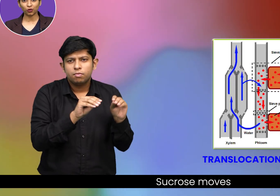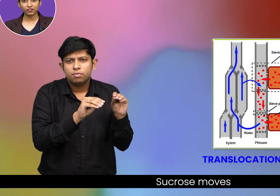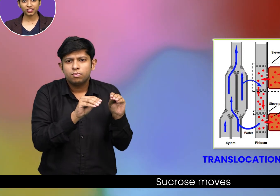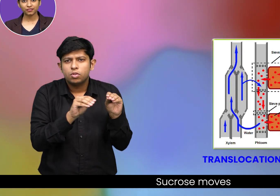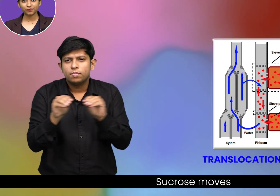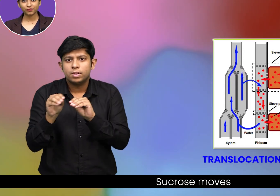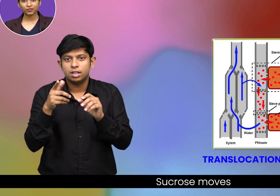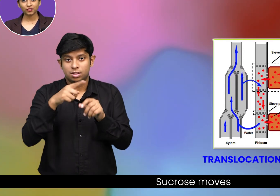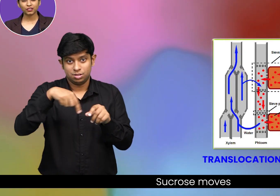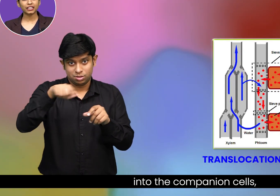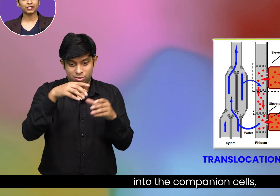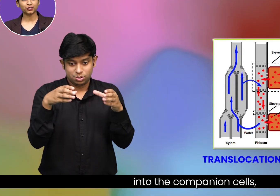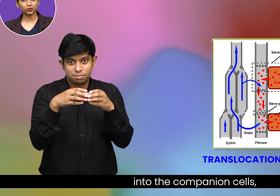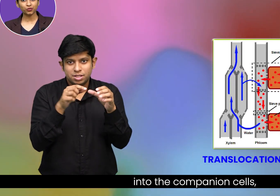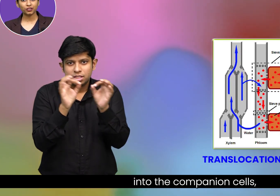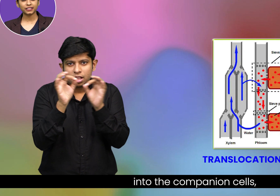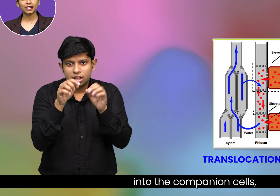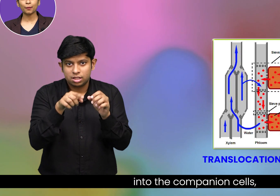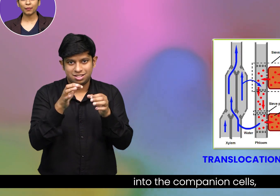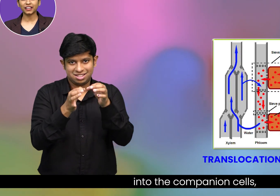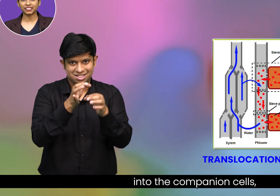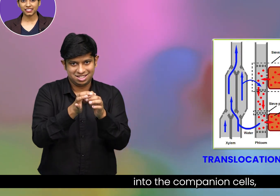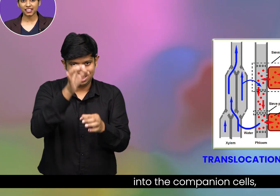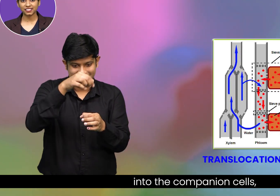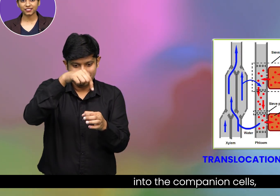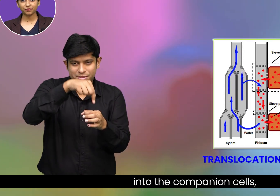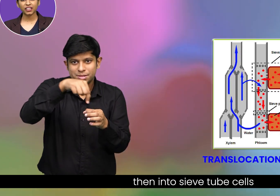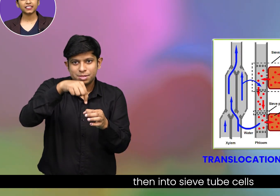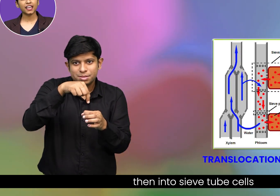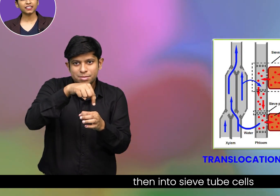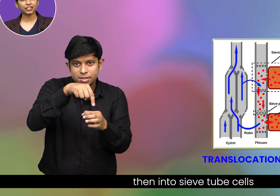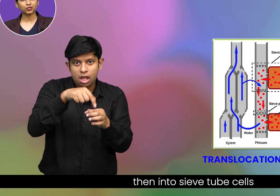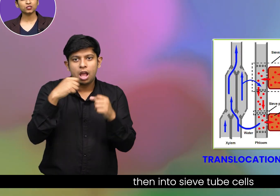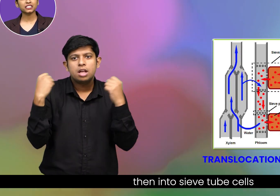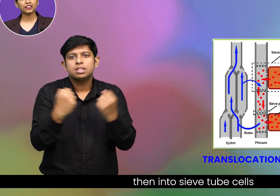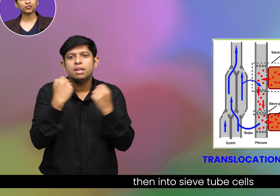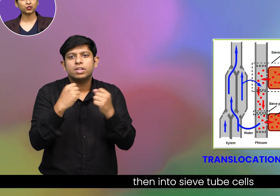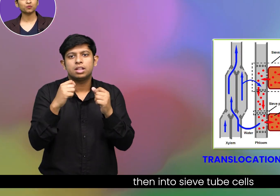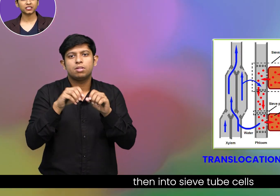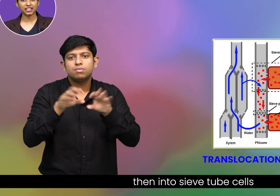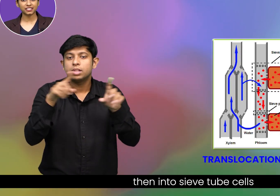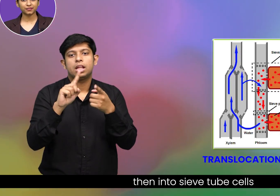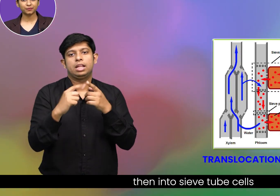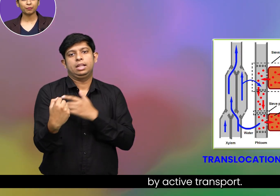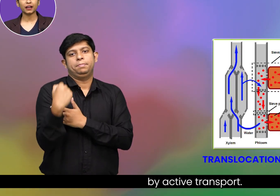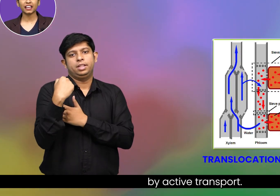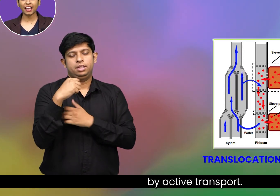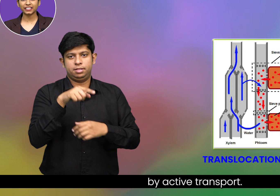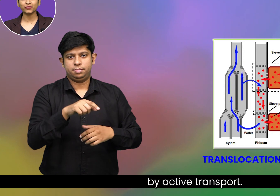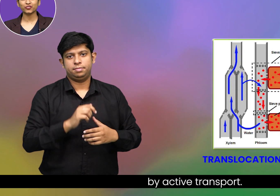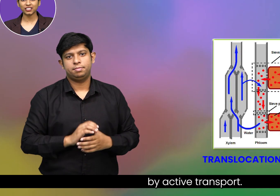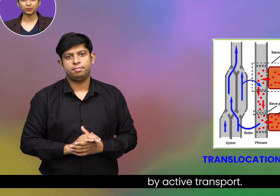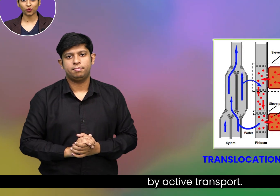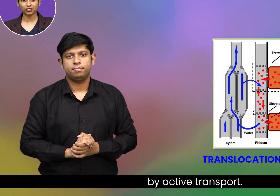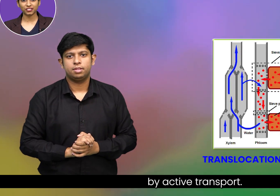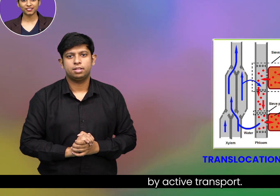Sucrose moves into the companion cells, then into sieve tube cells by